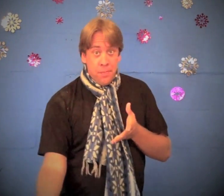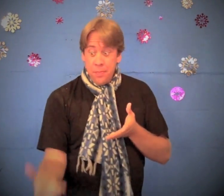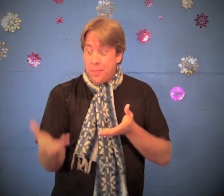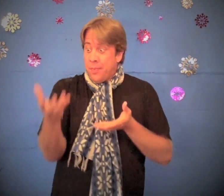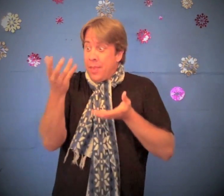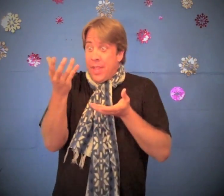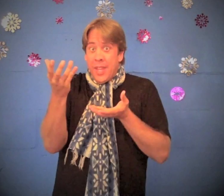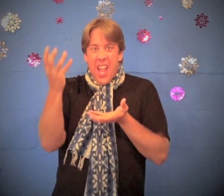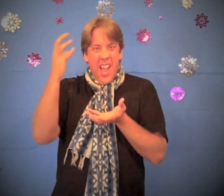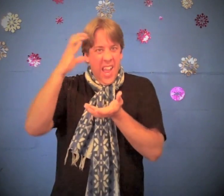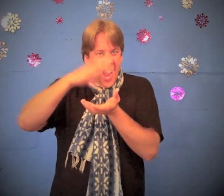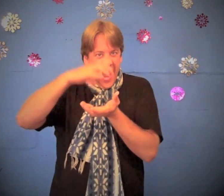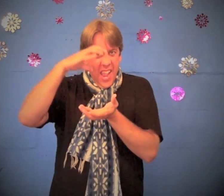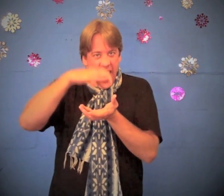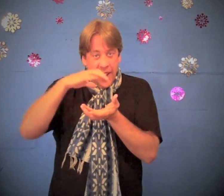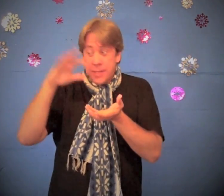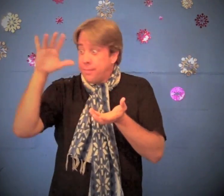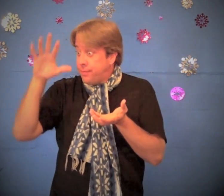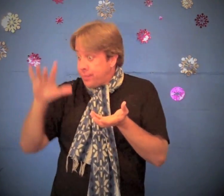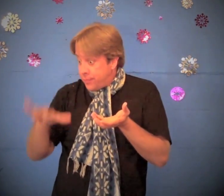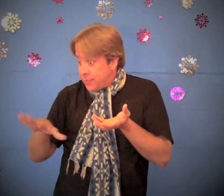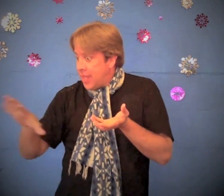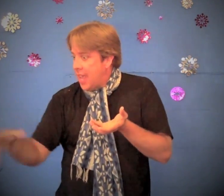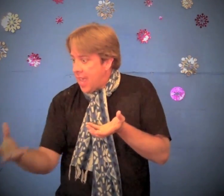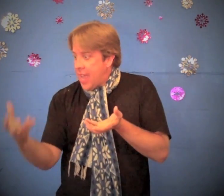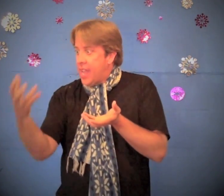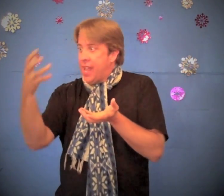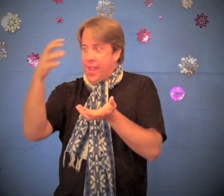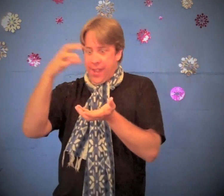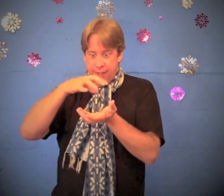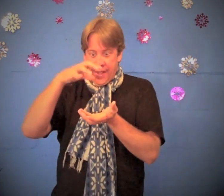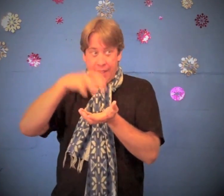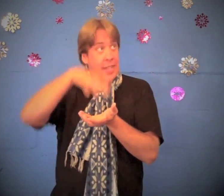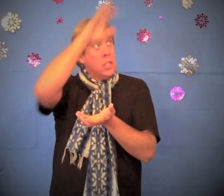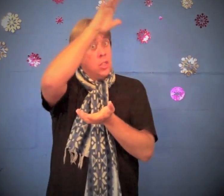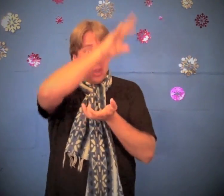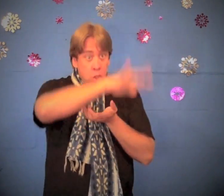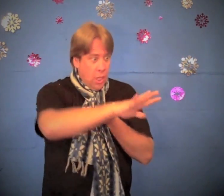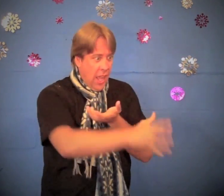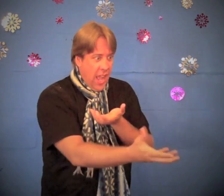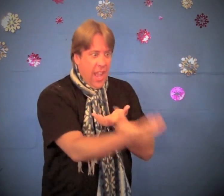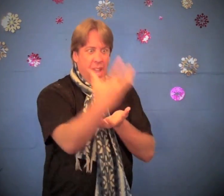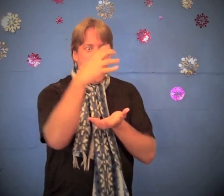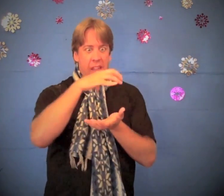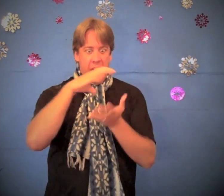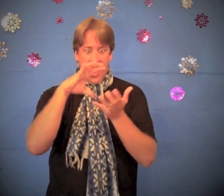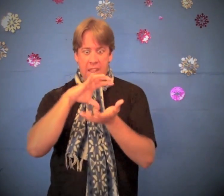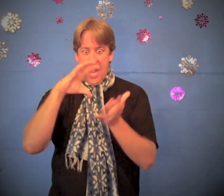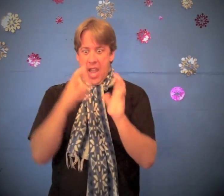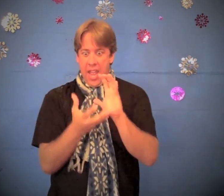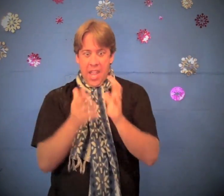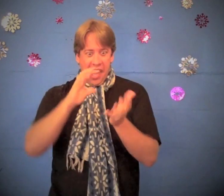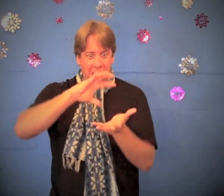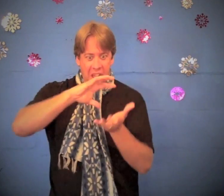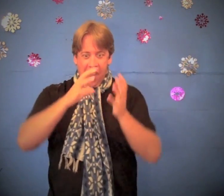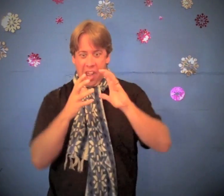He picked up a handful of snow, and another, and still another. He packed